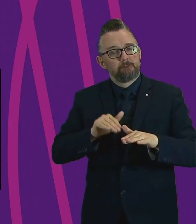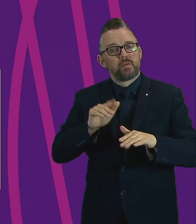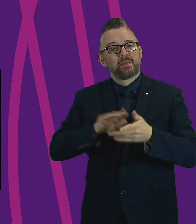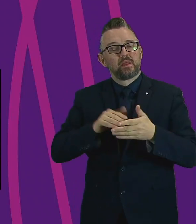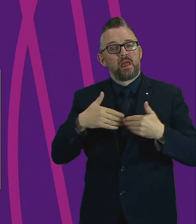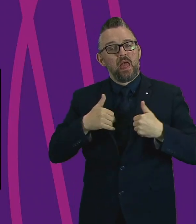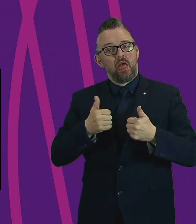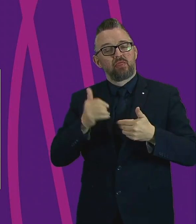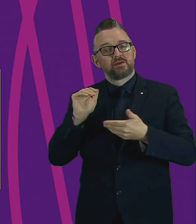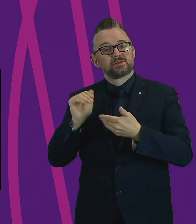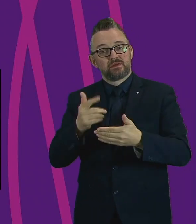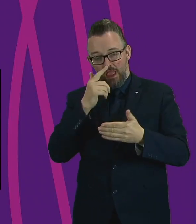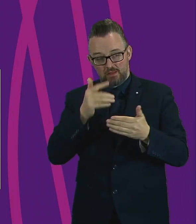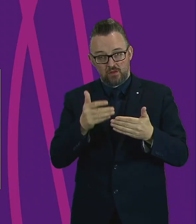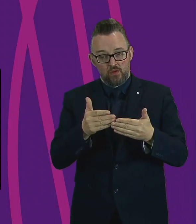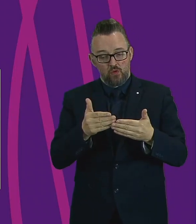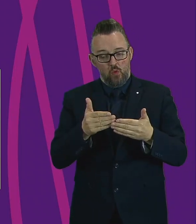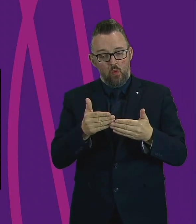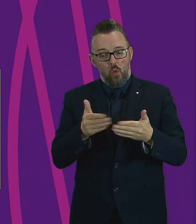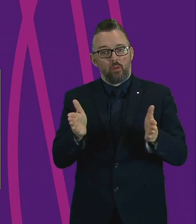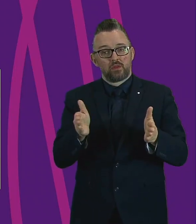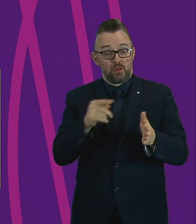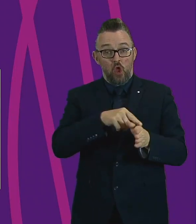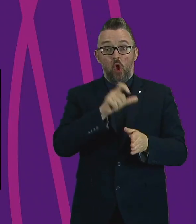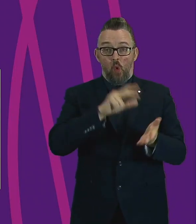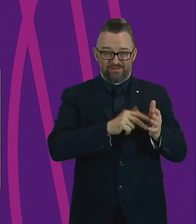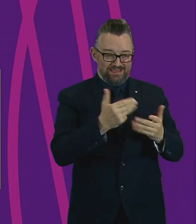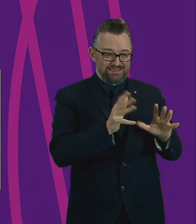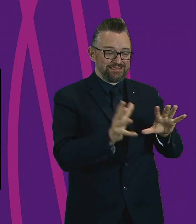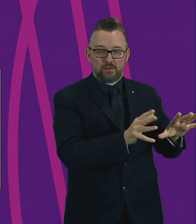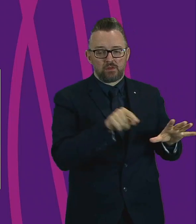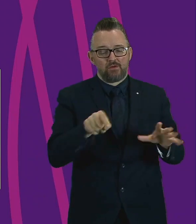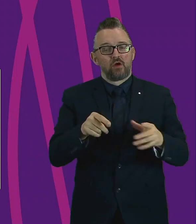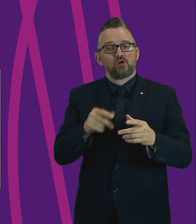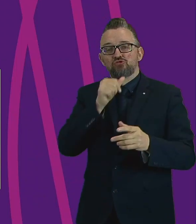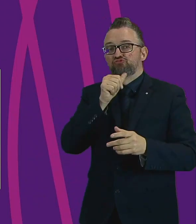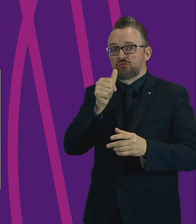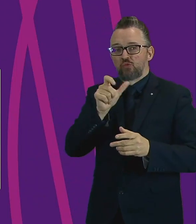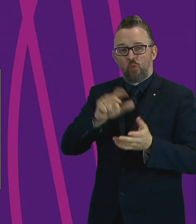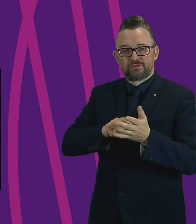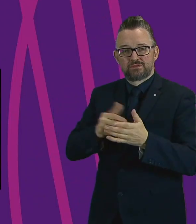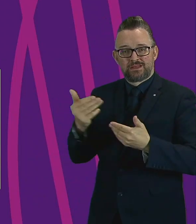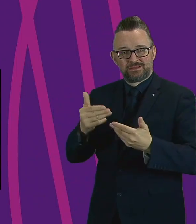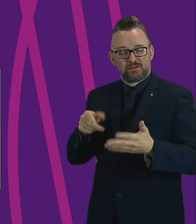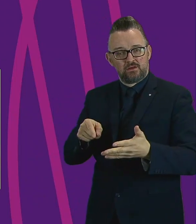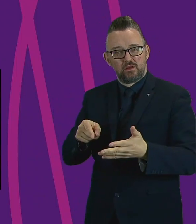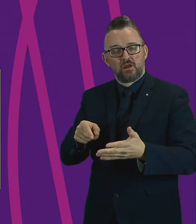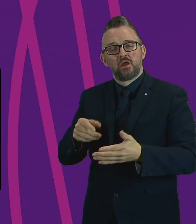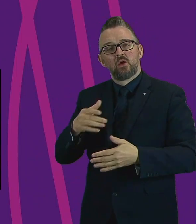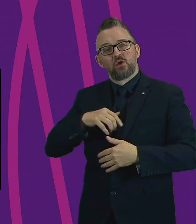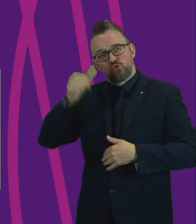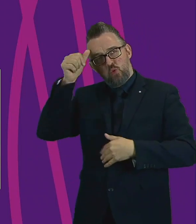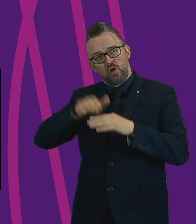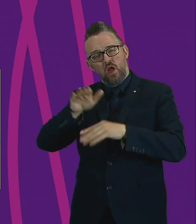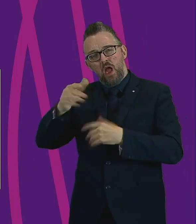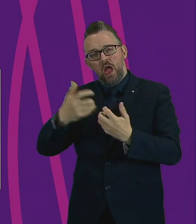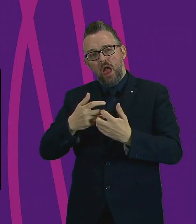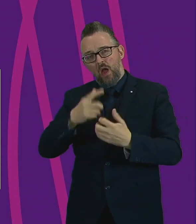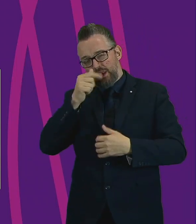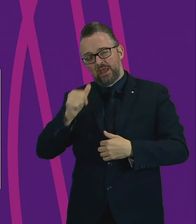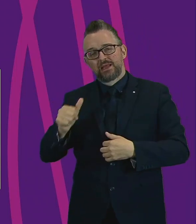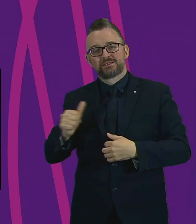to non-COVID patients. And I think the framework gives a good indication of what we can expect from our NHS during our